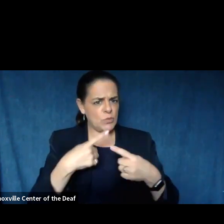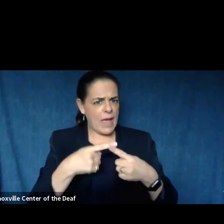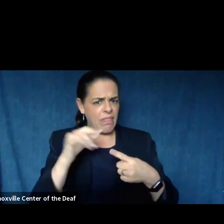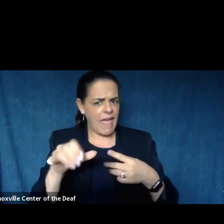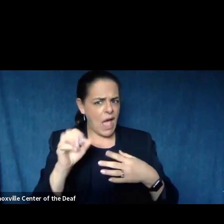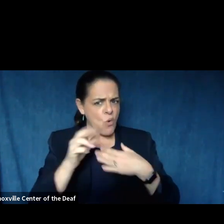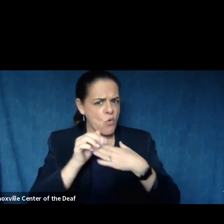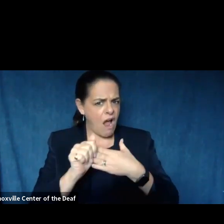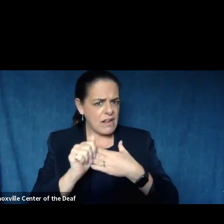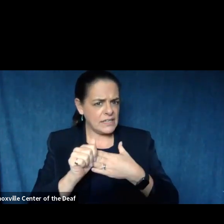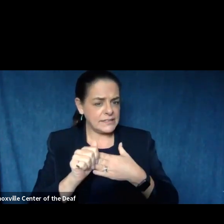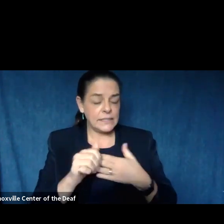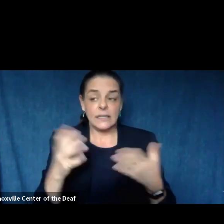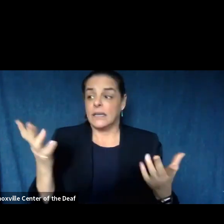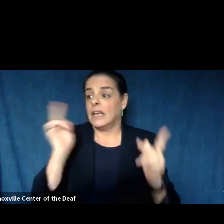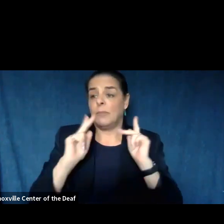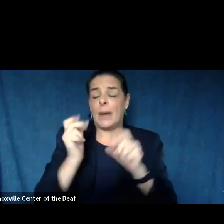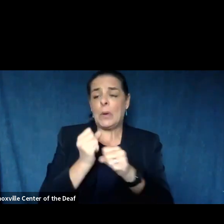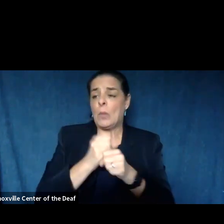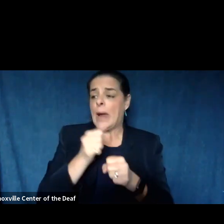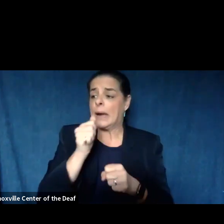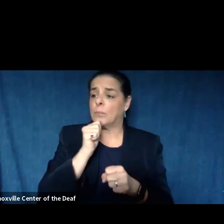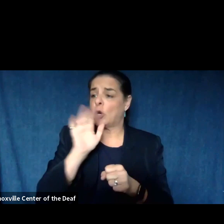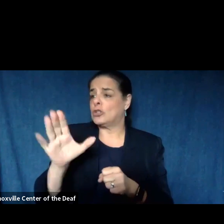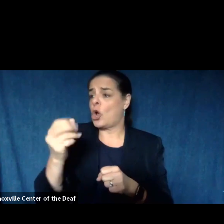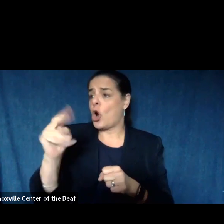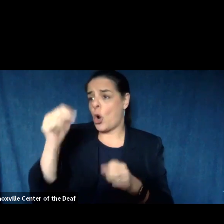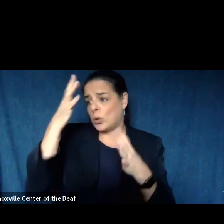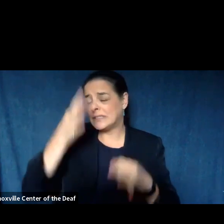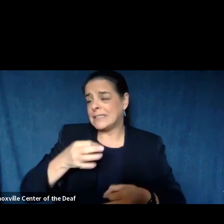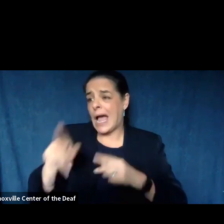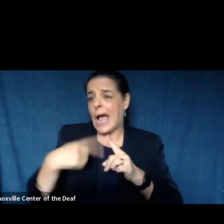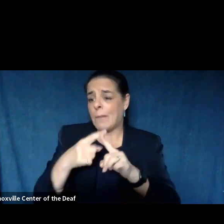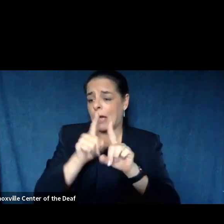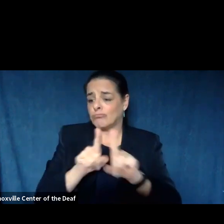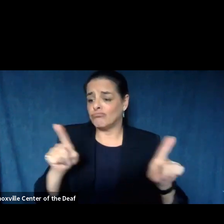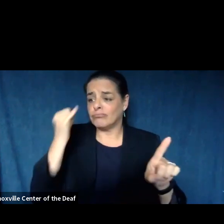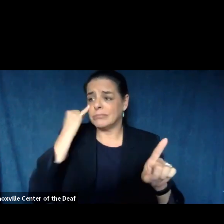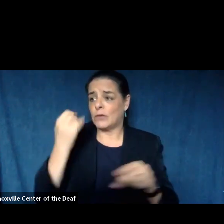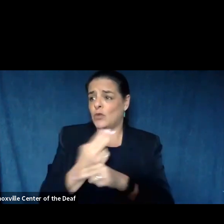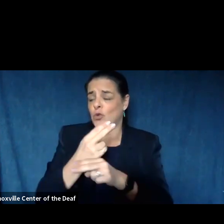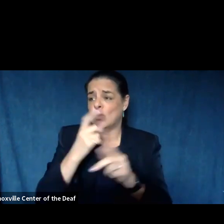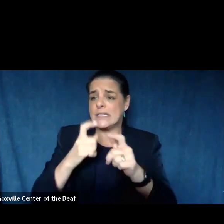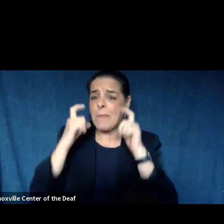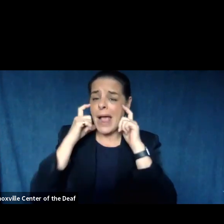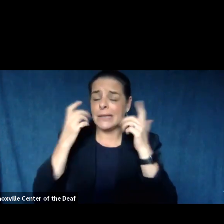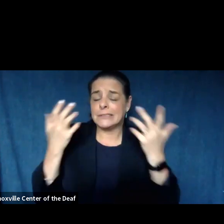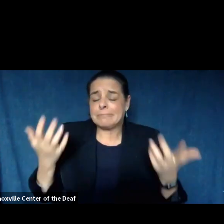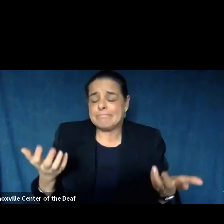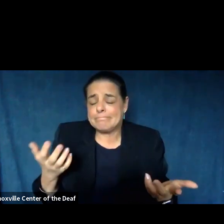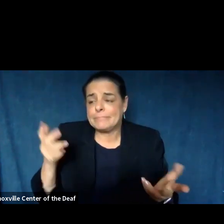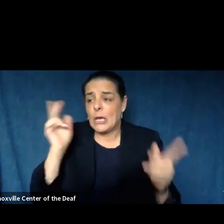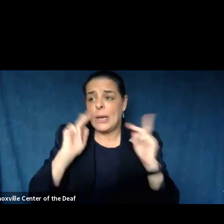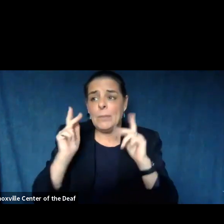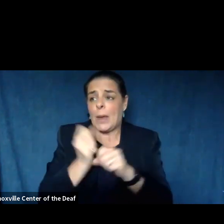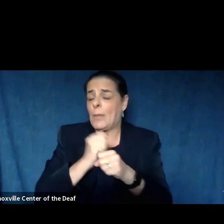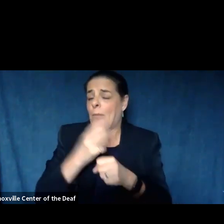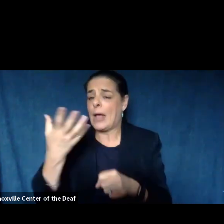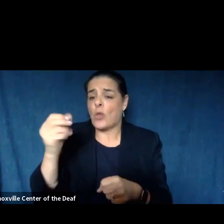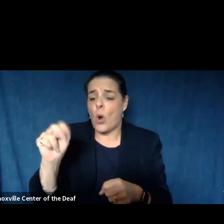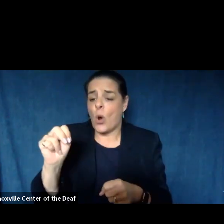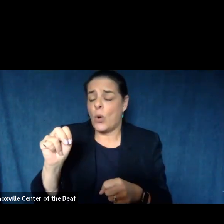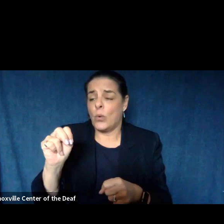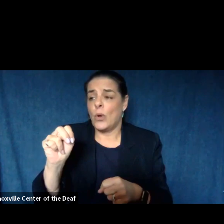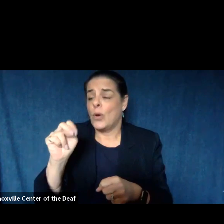about this? People make personal choices about maintaining social distance and whether they wear a mask, and people made personal choices that evening